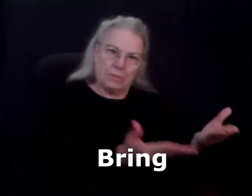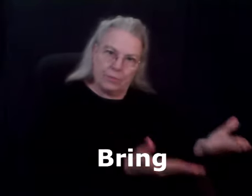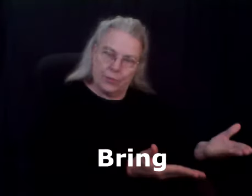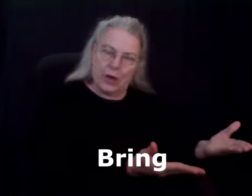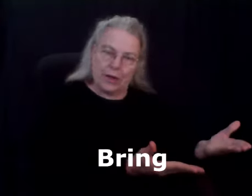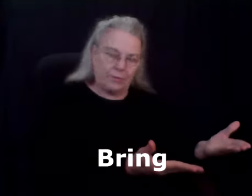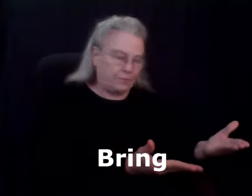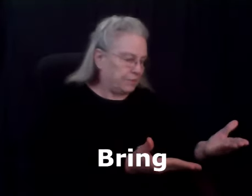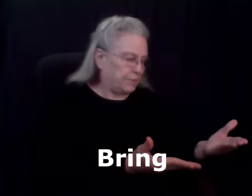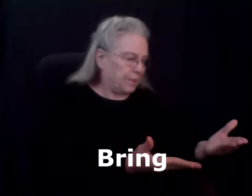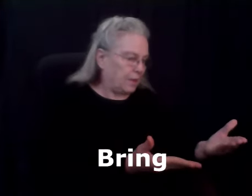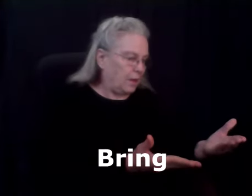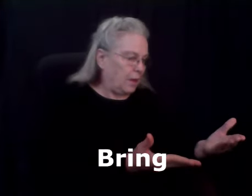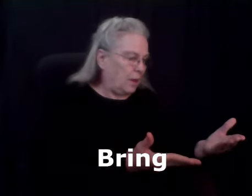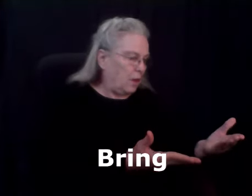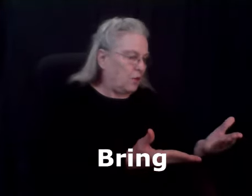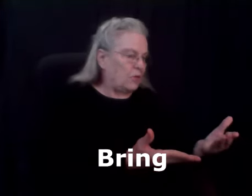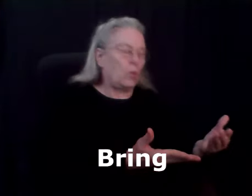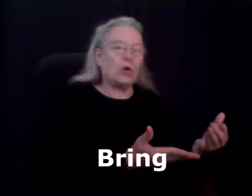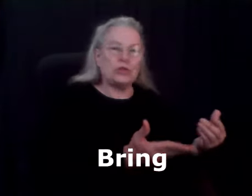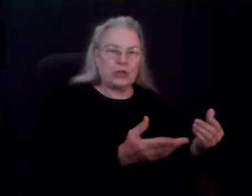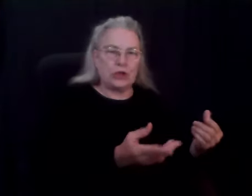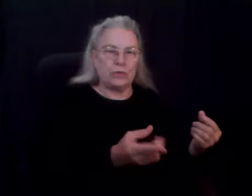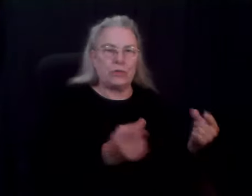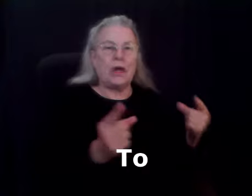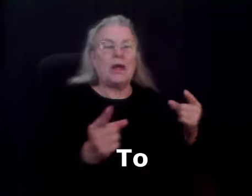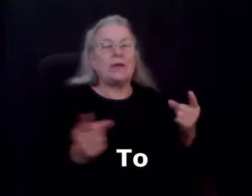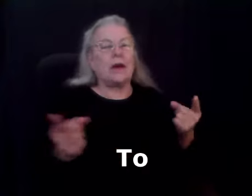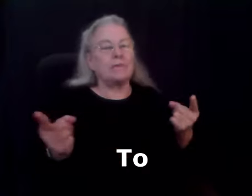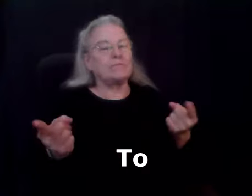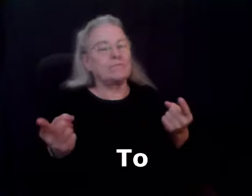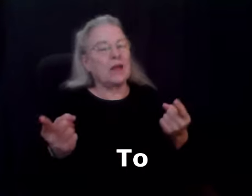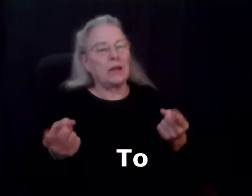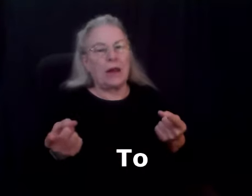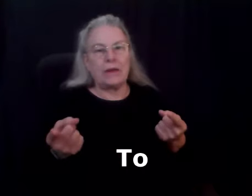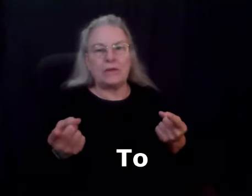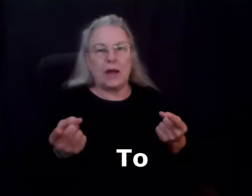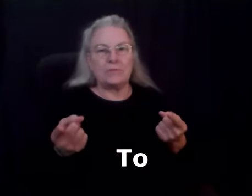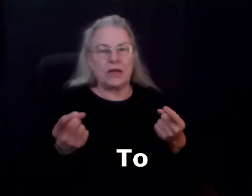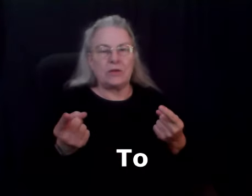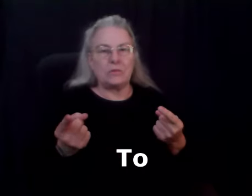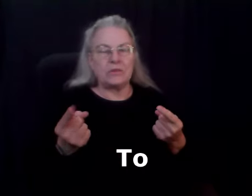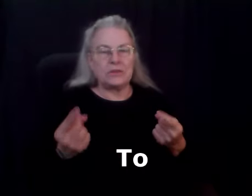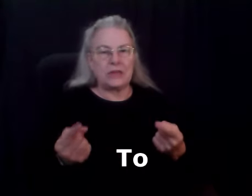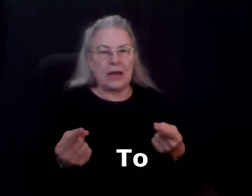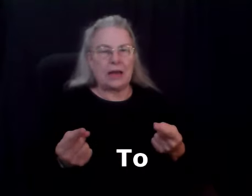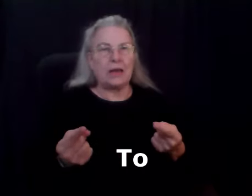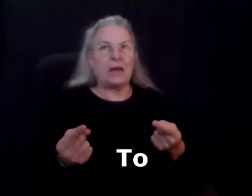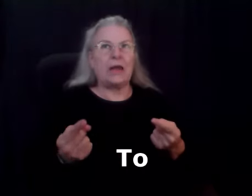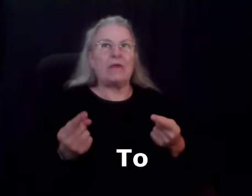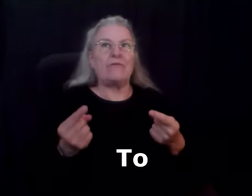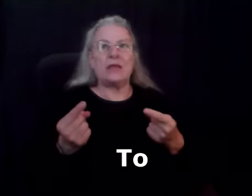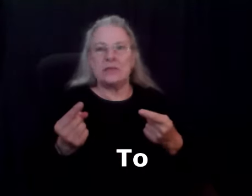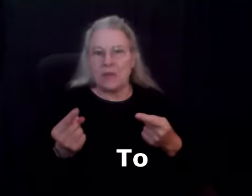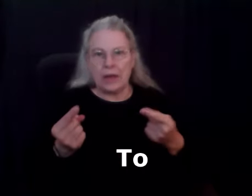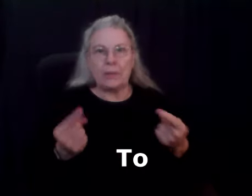Bring. The word to. Now, a lot of times I don't sign it if it is not important